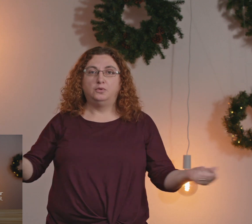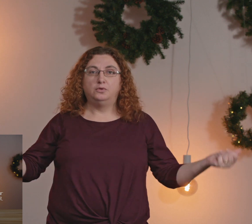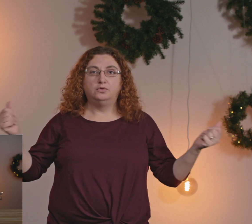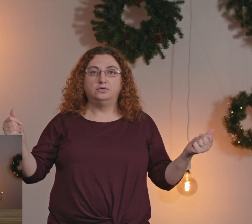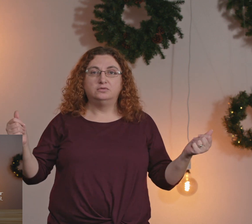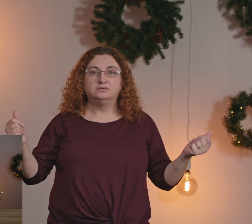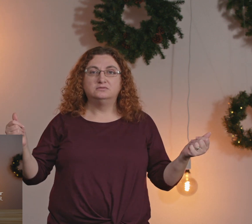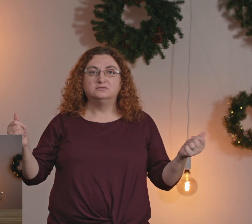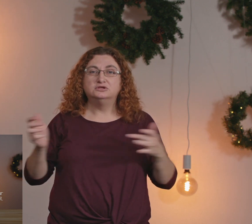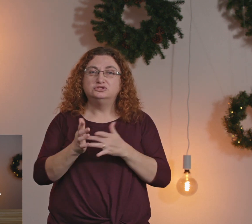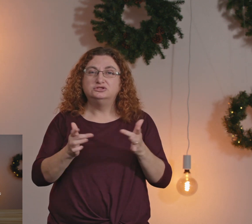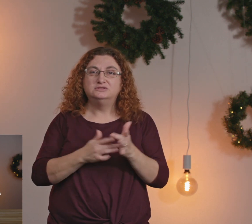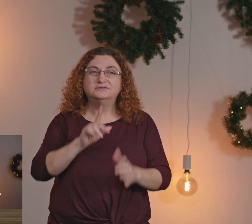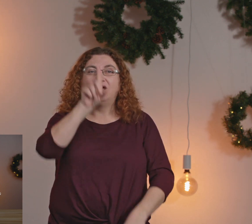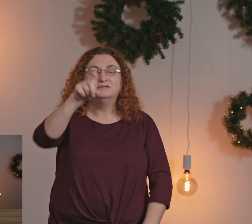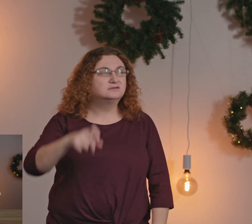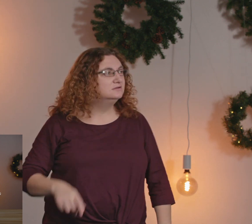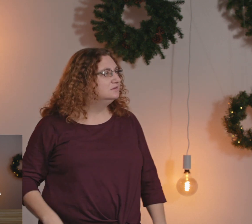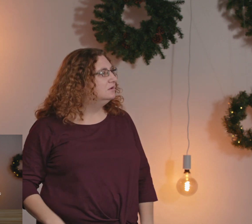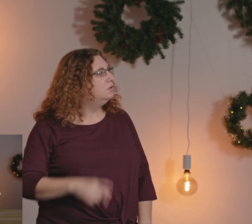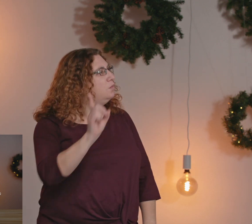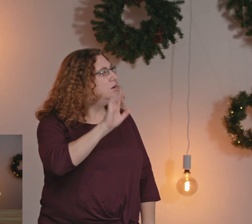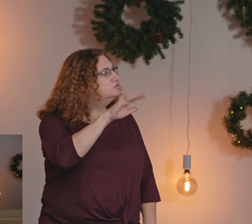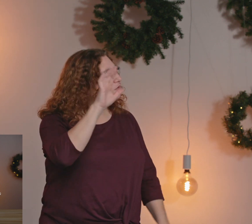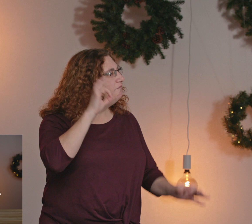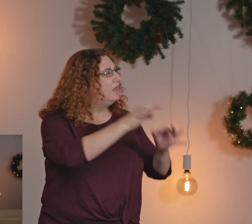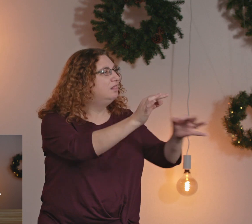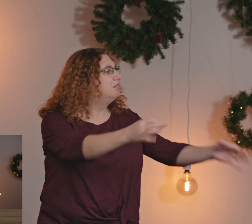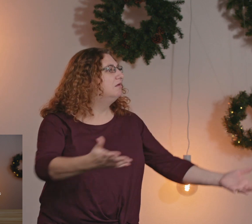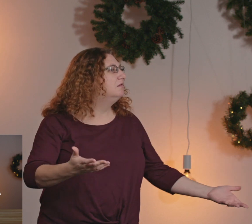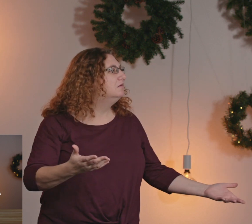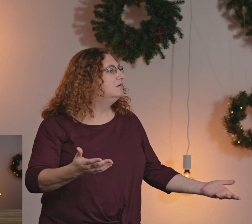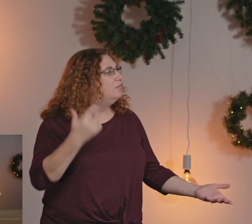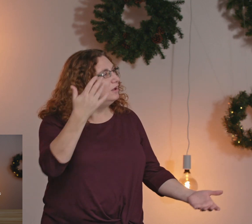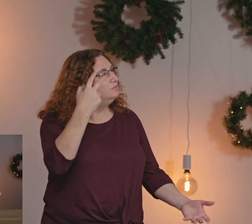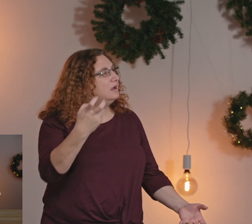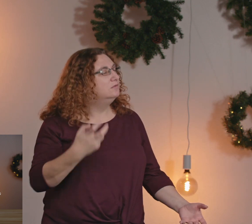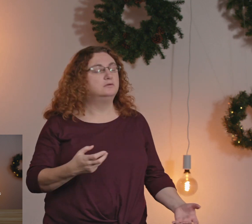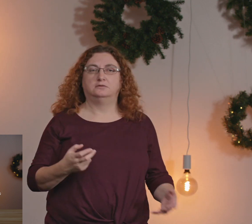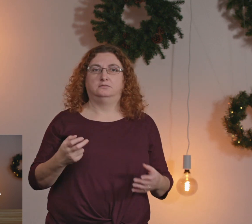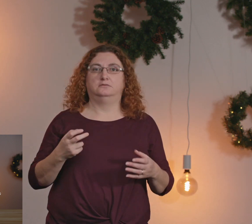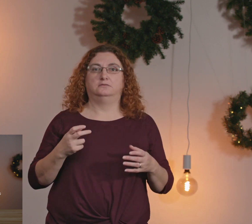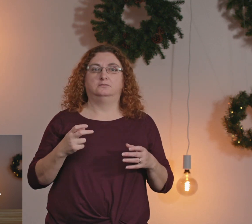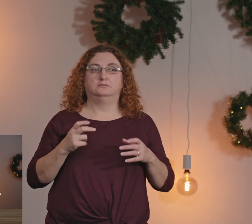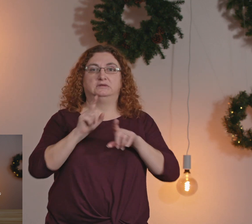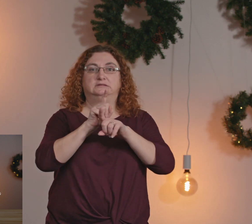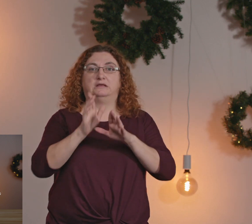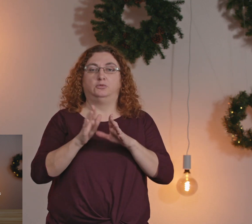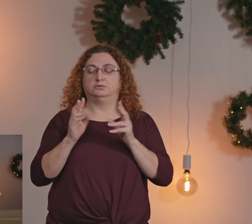In fear and amazement, they ask one another, who is this? He commands even the winds and the water, and they obey him.